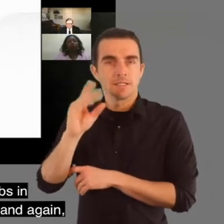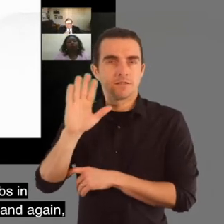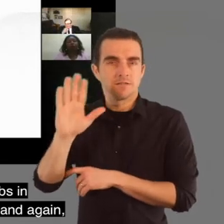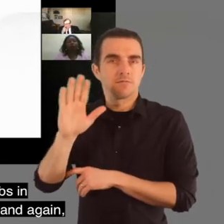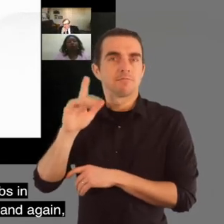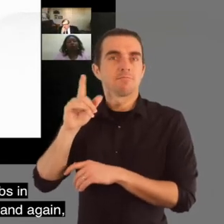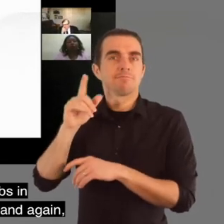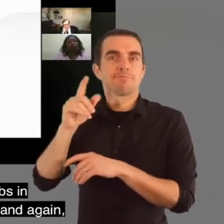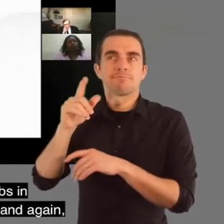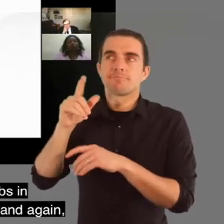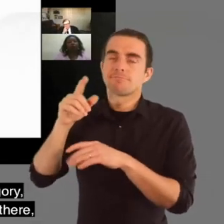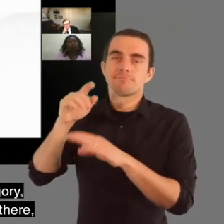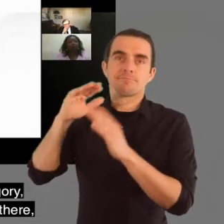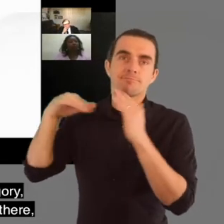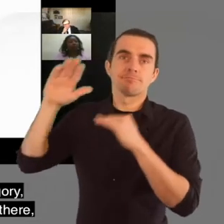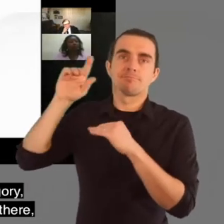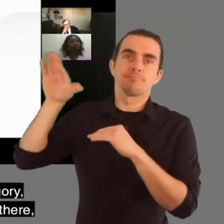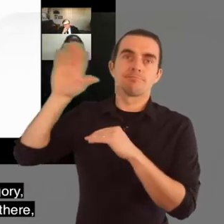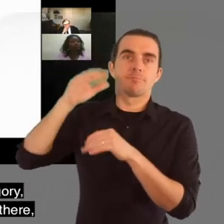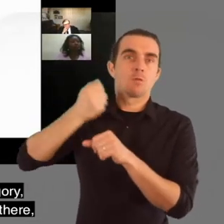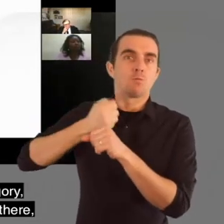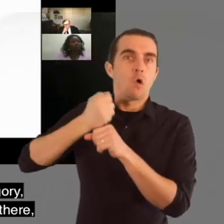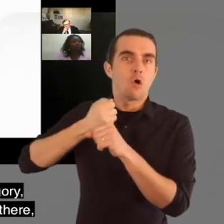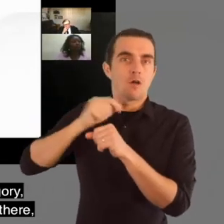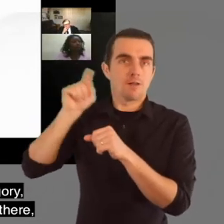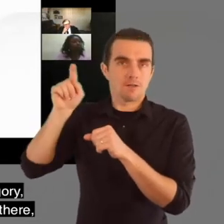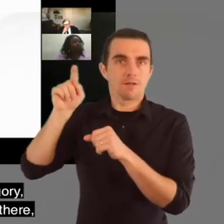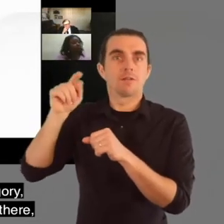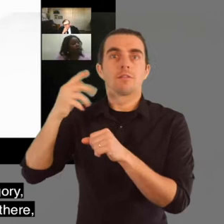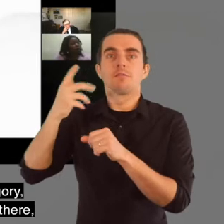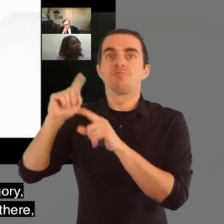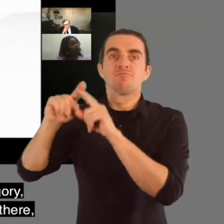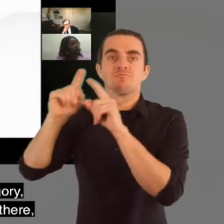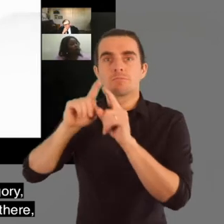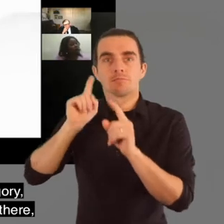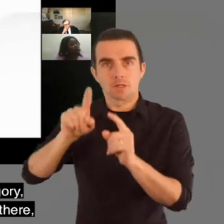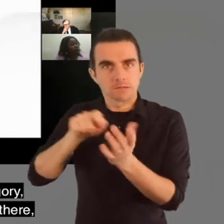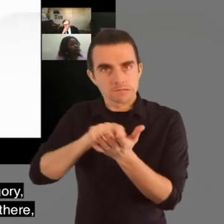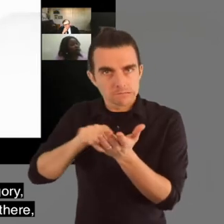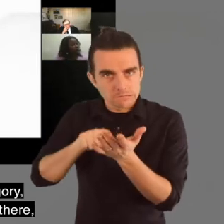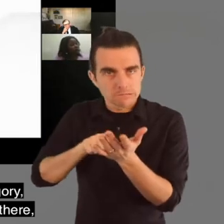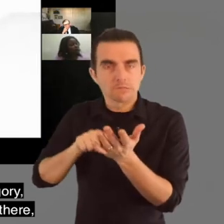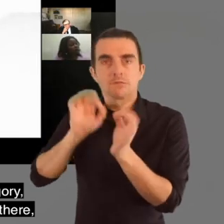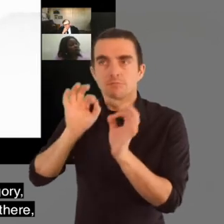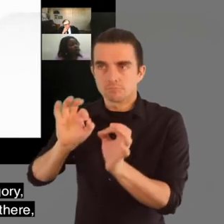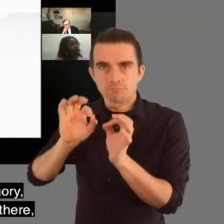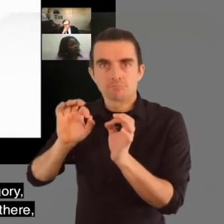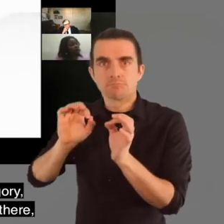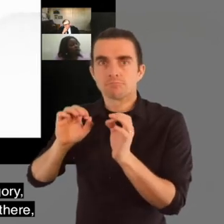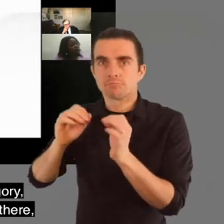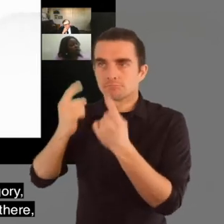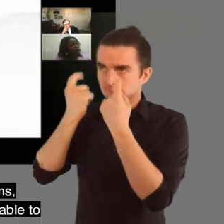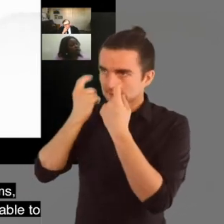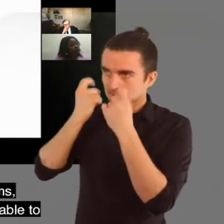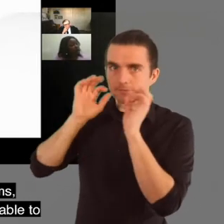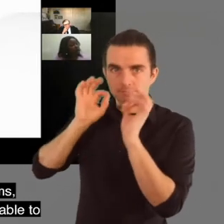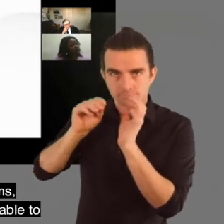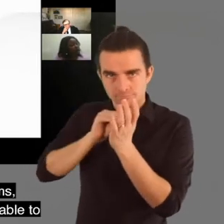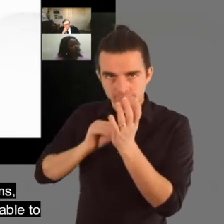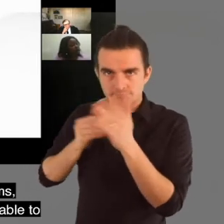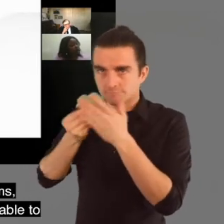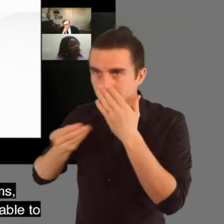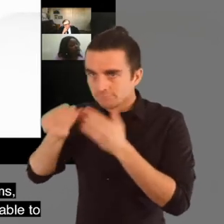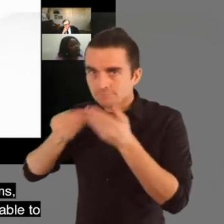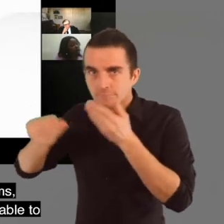again, it mostly under the C and D category, the blue collar jobs which are there, and